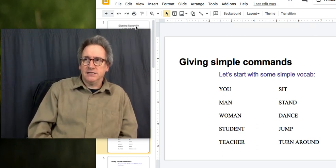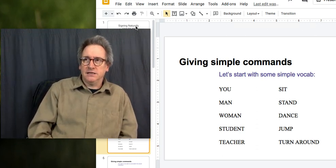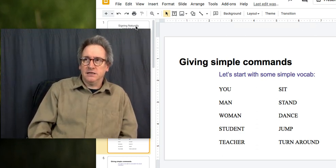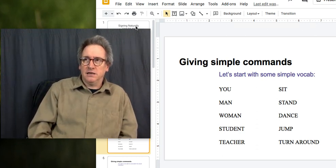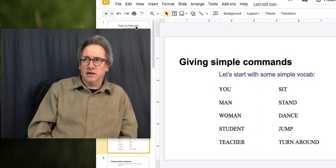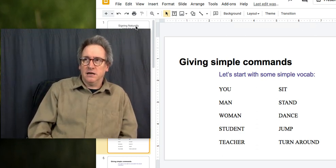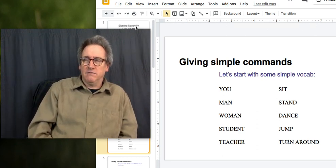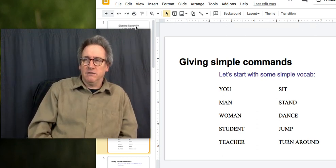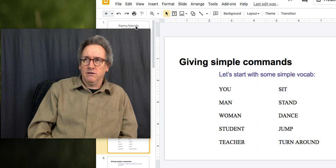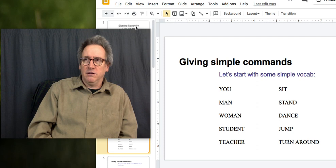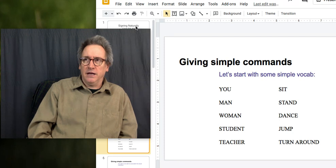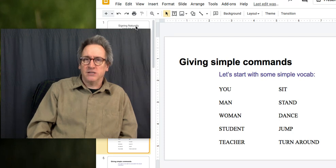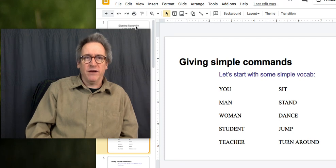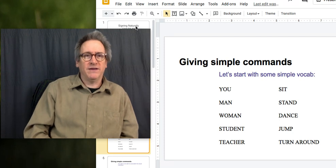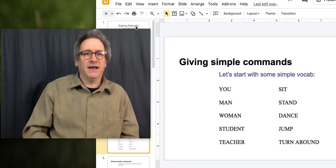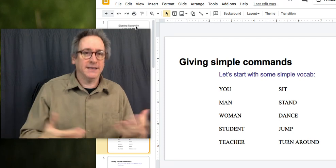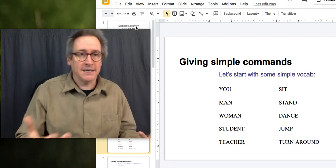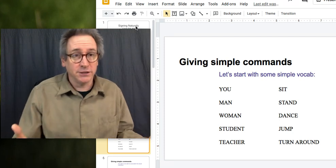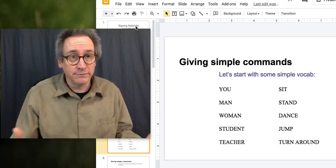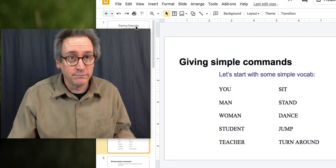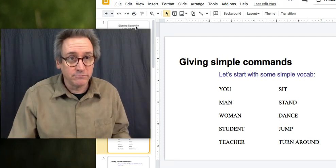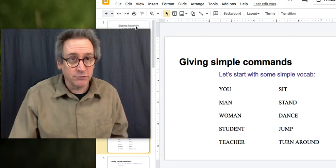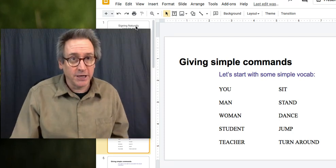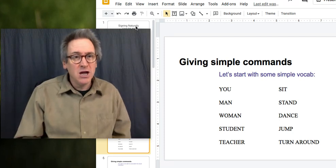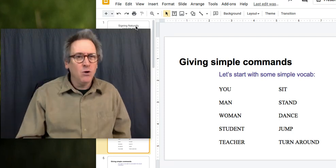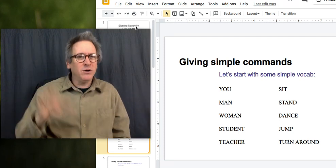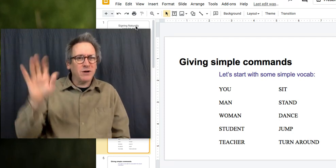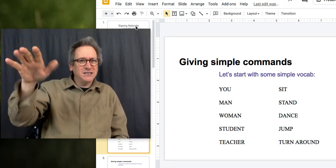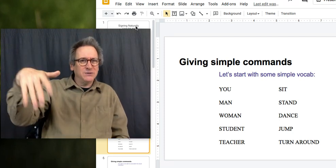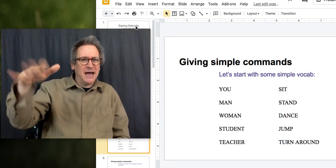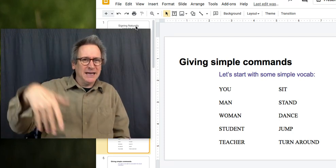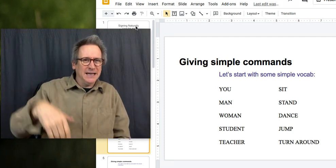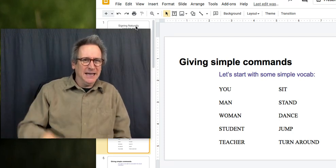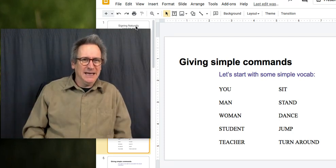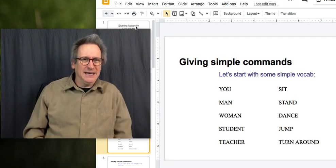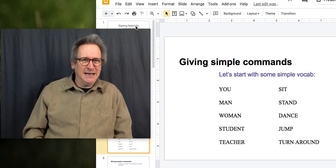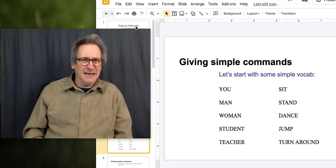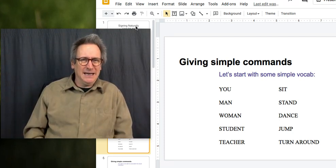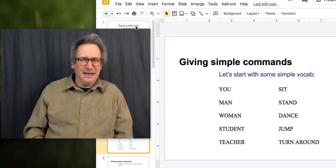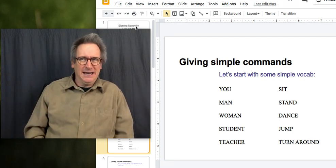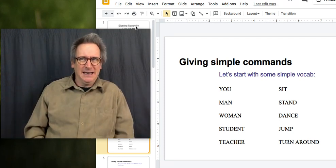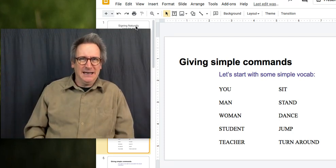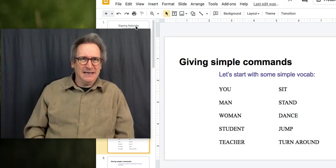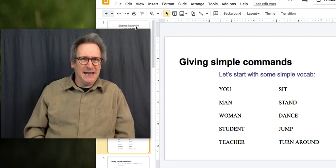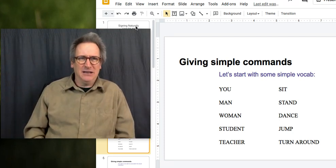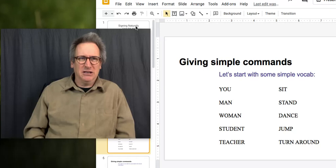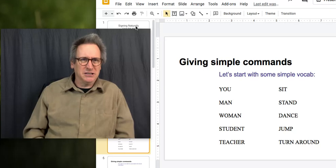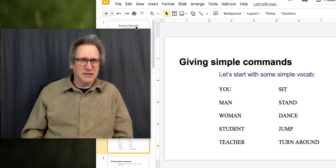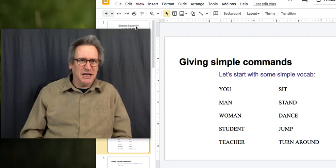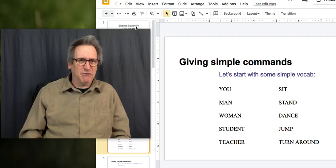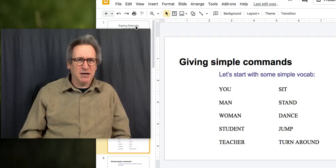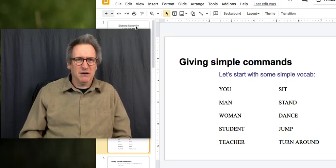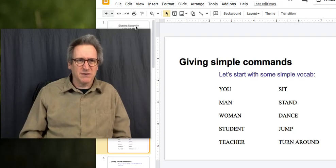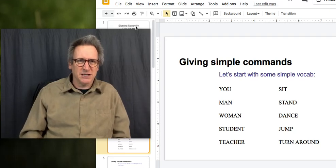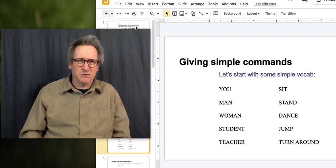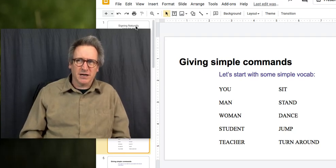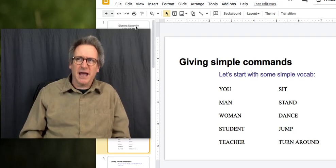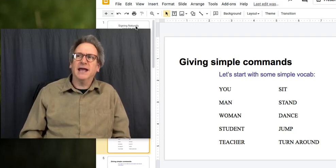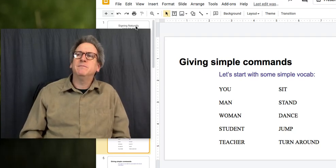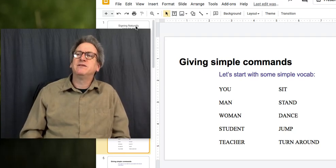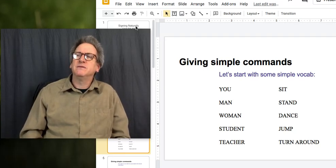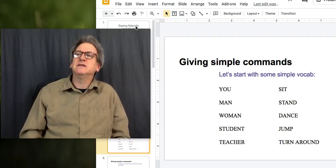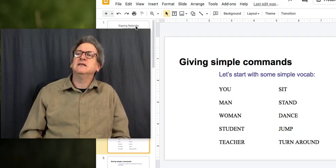It's a way of getting attention, right? We don't kind of do that in English and hearing conversation.